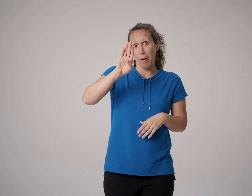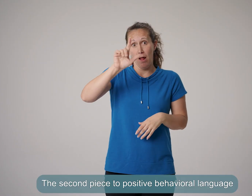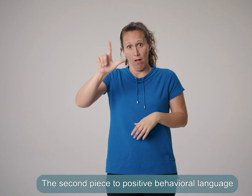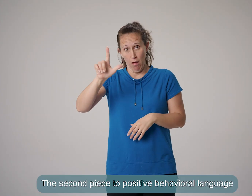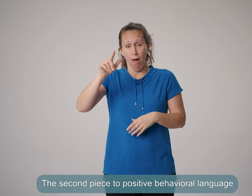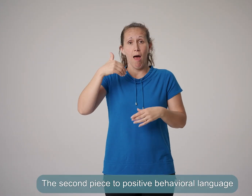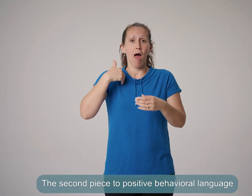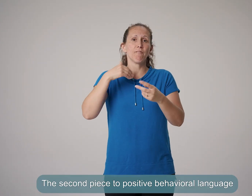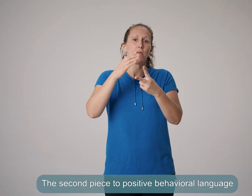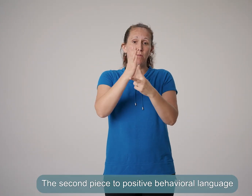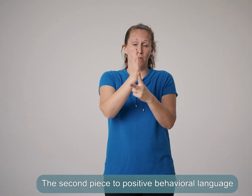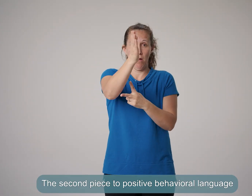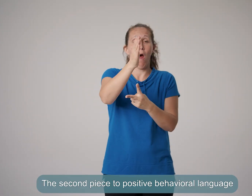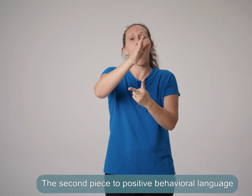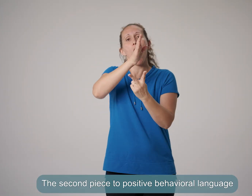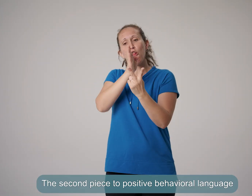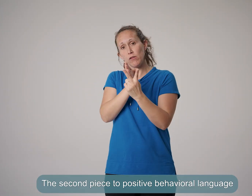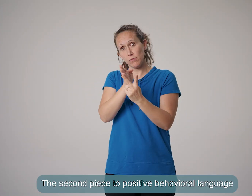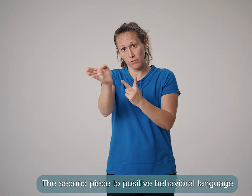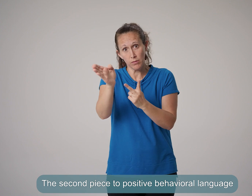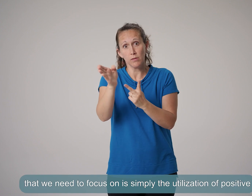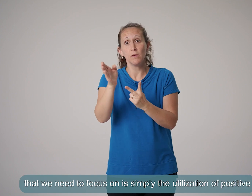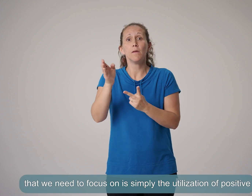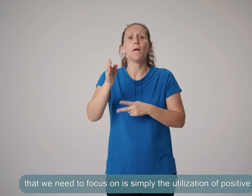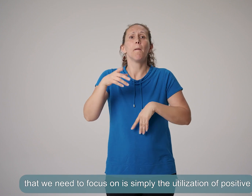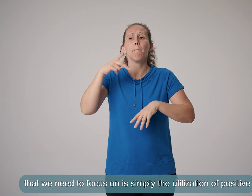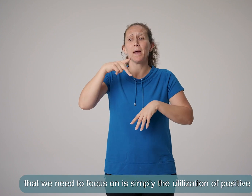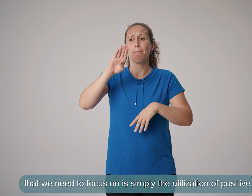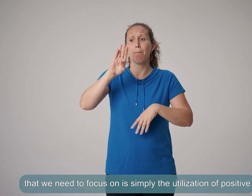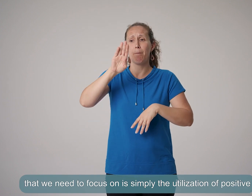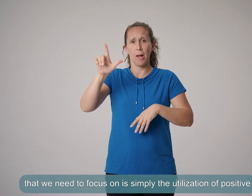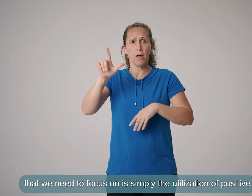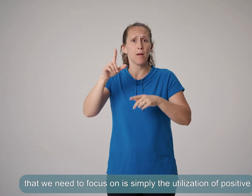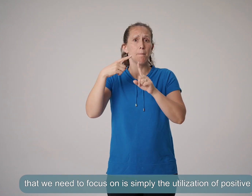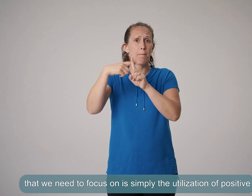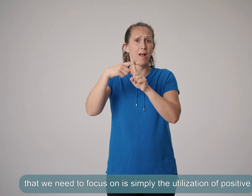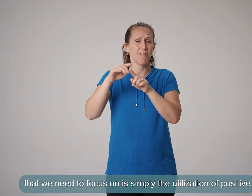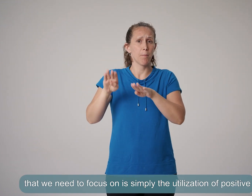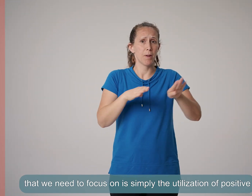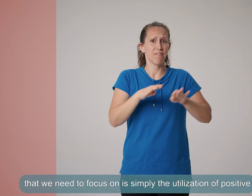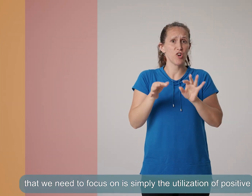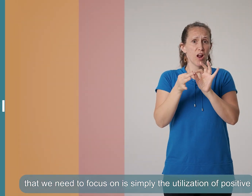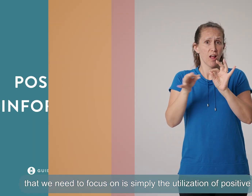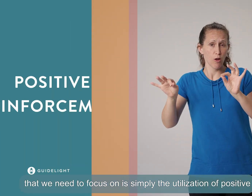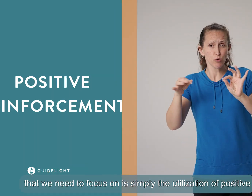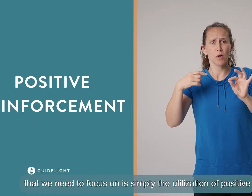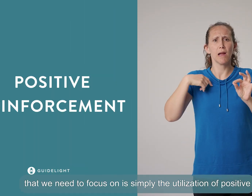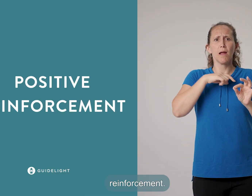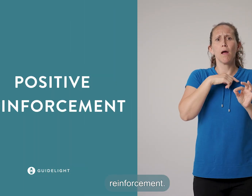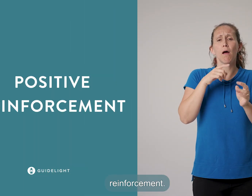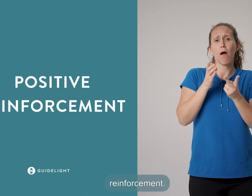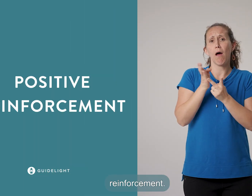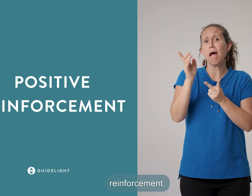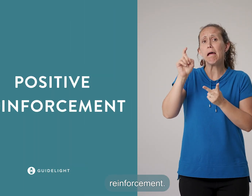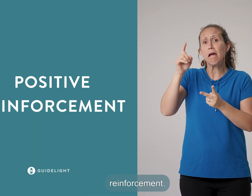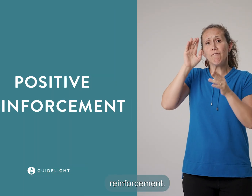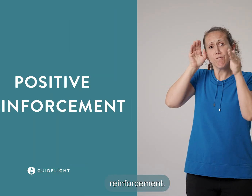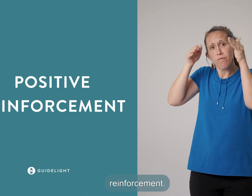The second piece to positive behavioral language that we need to focus on is simply the utilization of positive reinforcement.